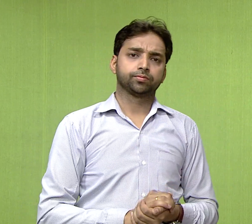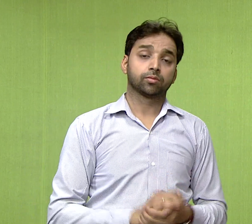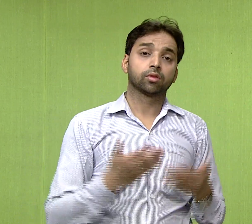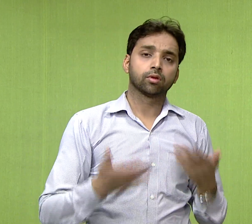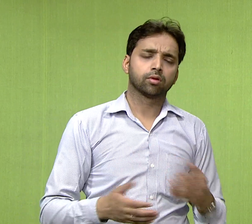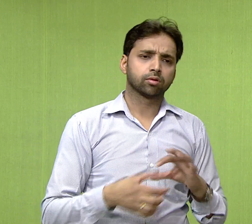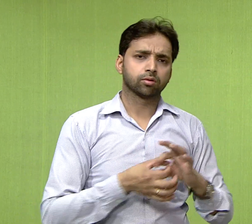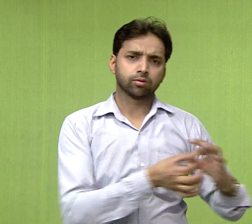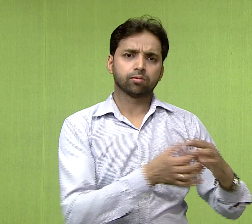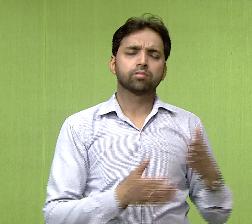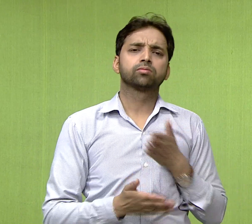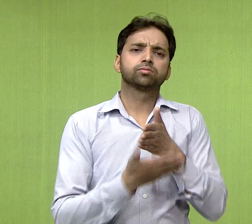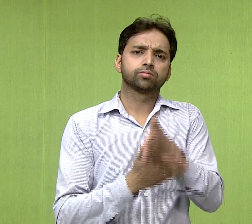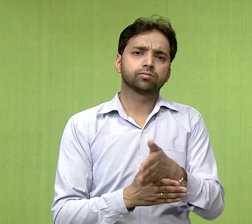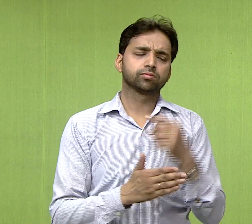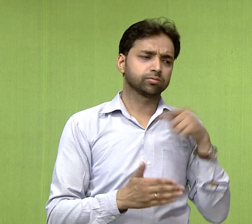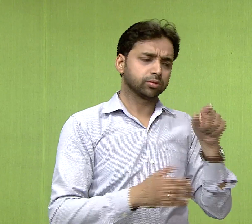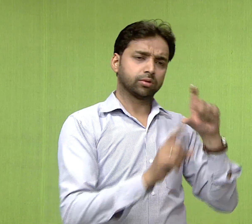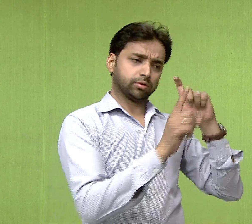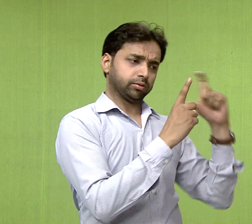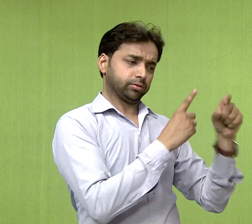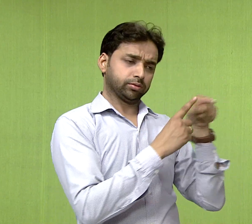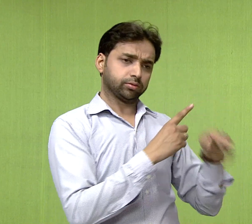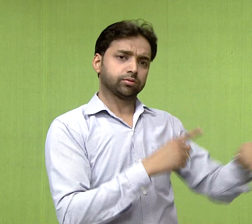That can be regarded as the change in culture.